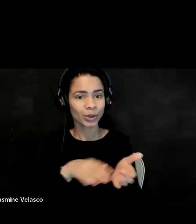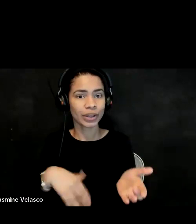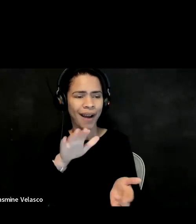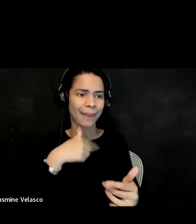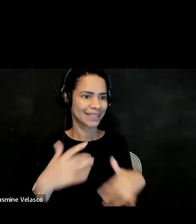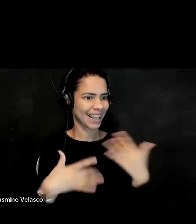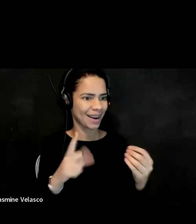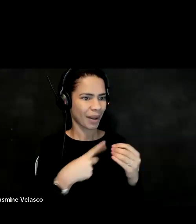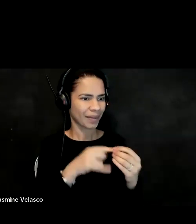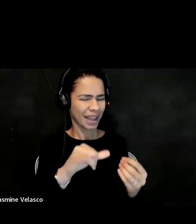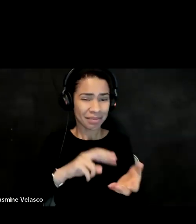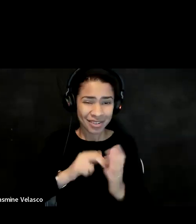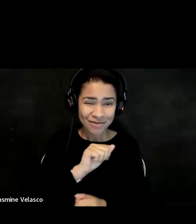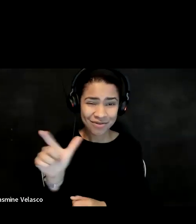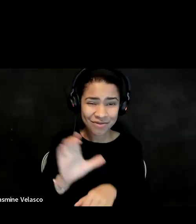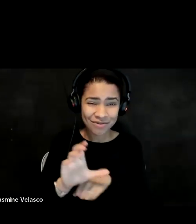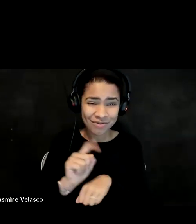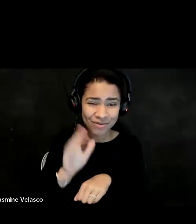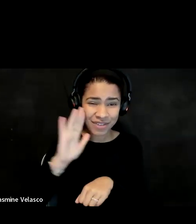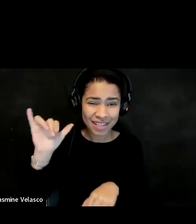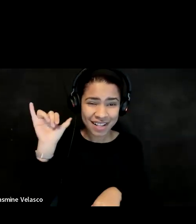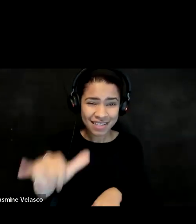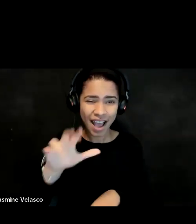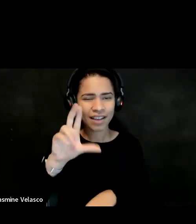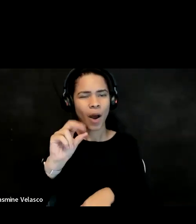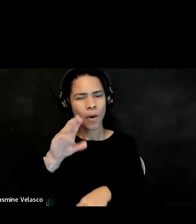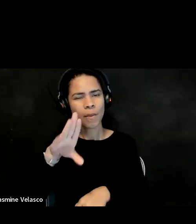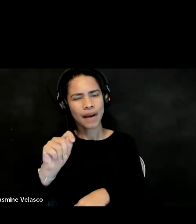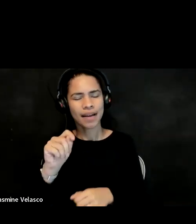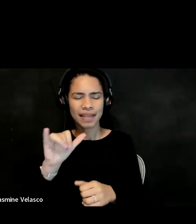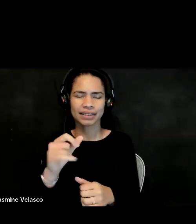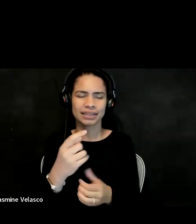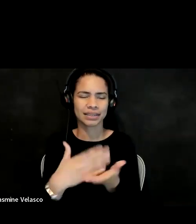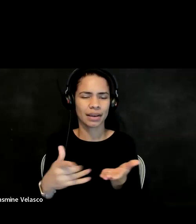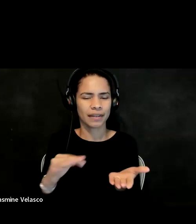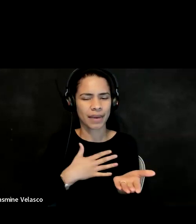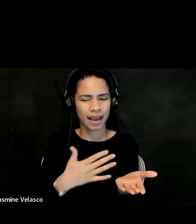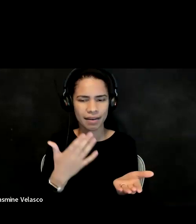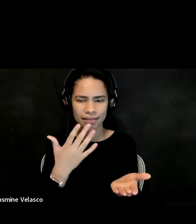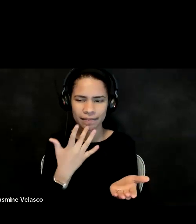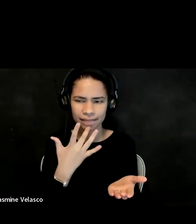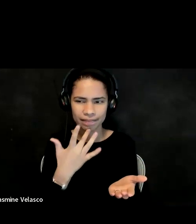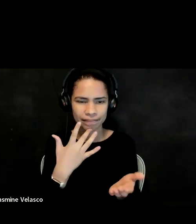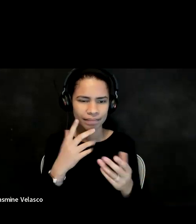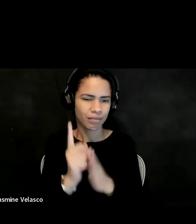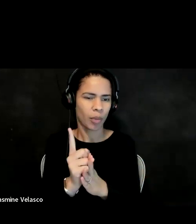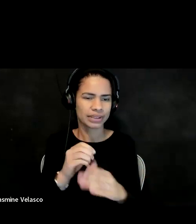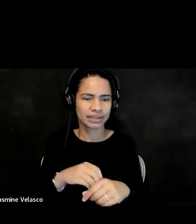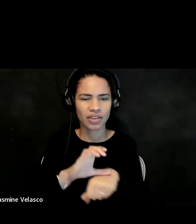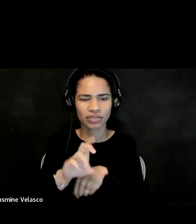every consultation is like this, but it does happen. And those are some of my favorite, some of the best moments that happen in